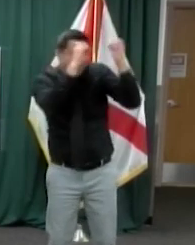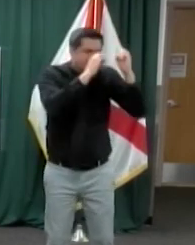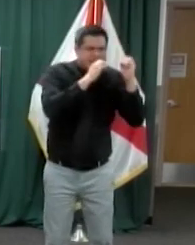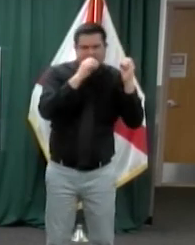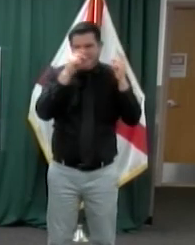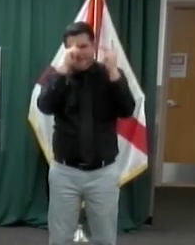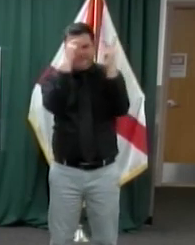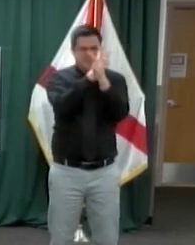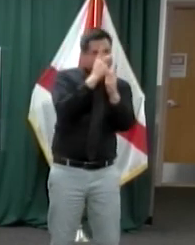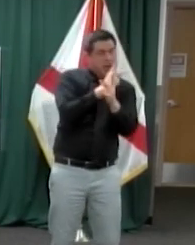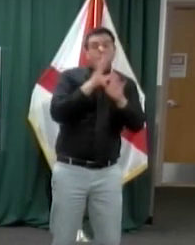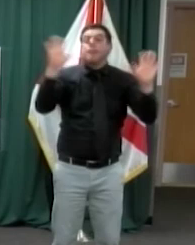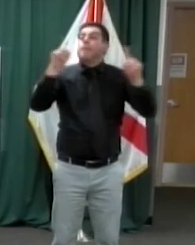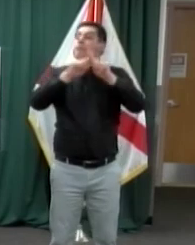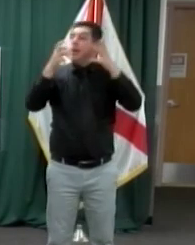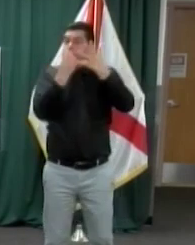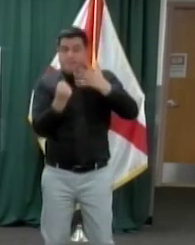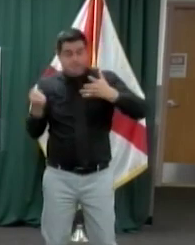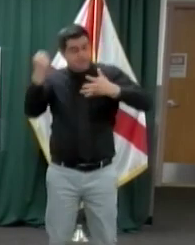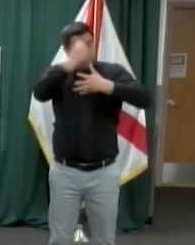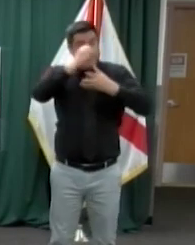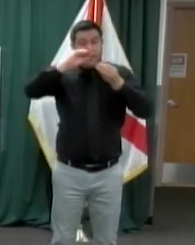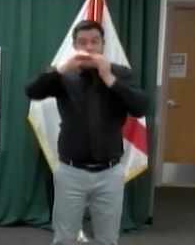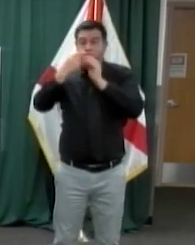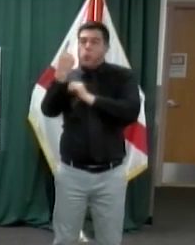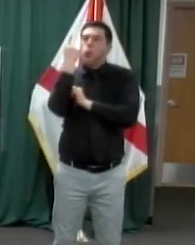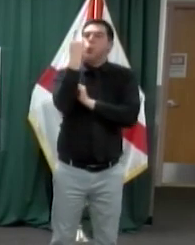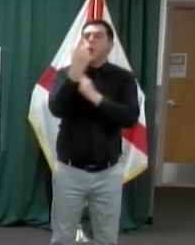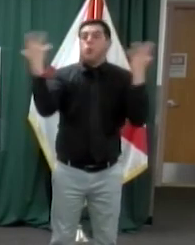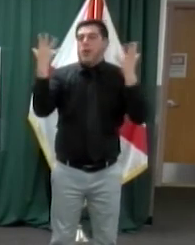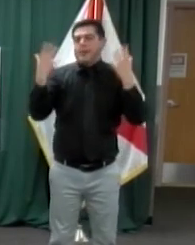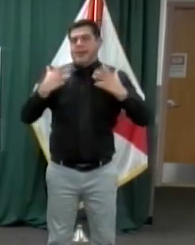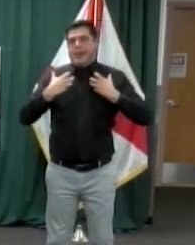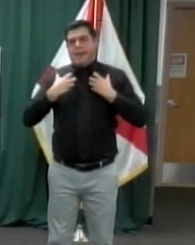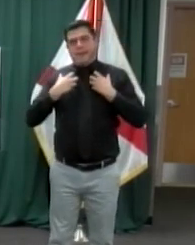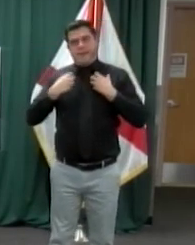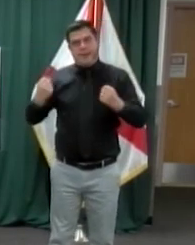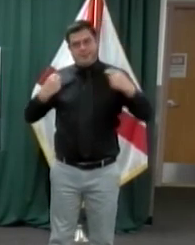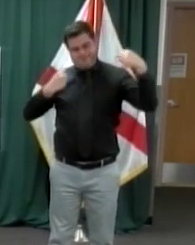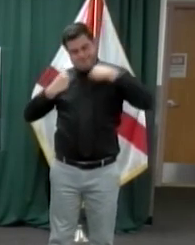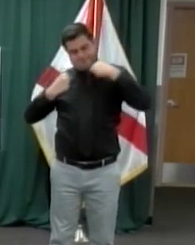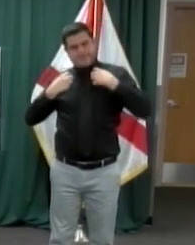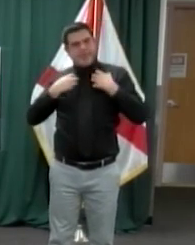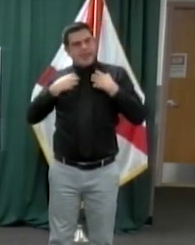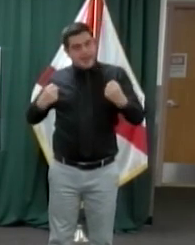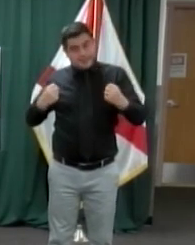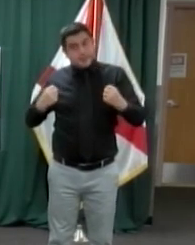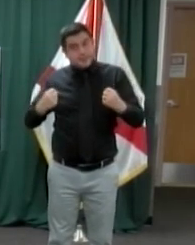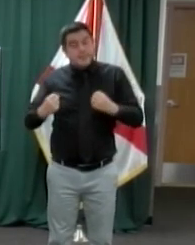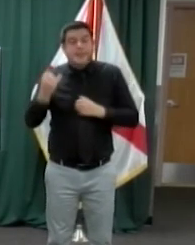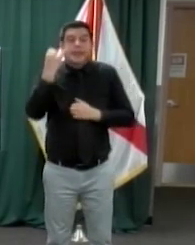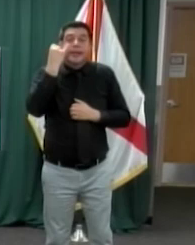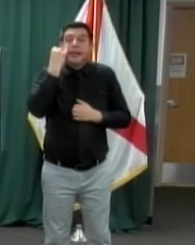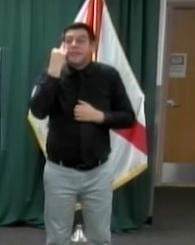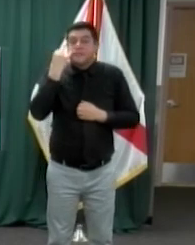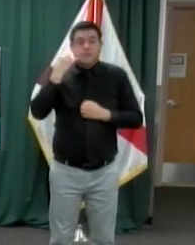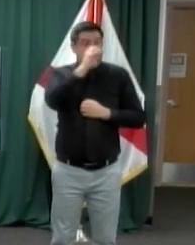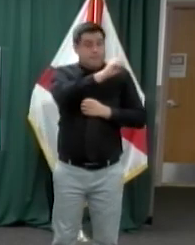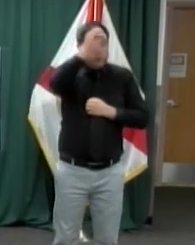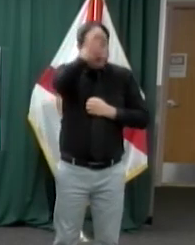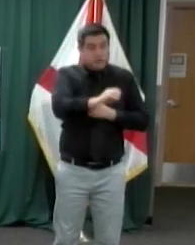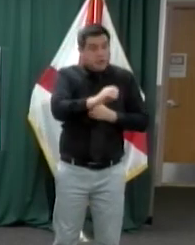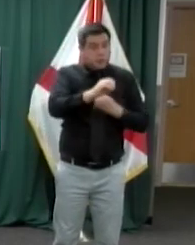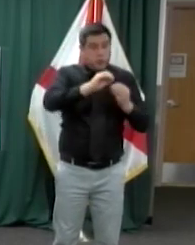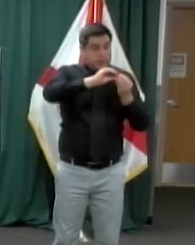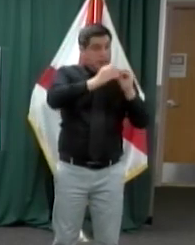is, we'll have to rely on our health care providers and our medical directors to give us that guidance. But clearly, legally,